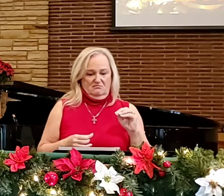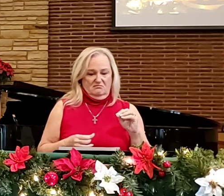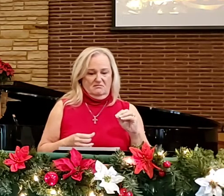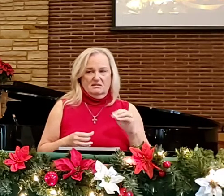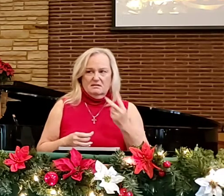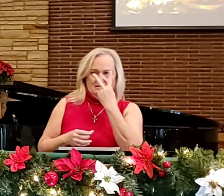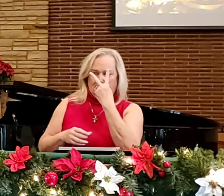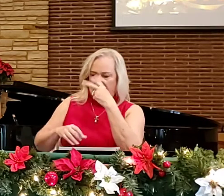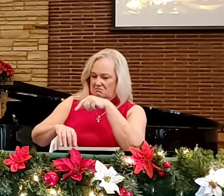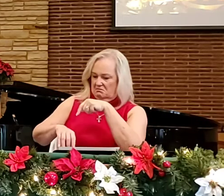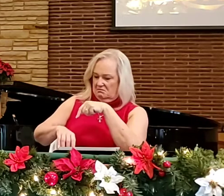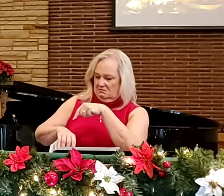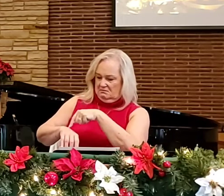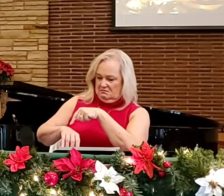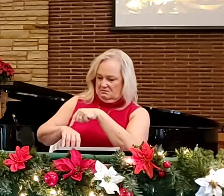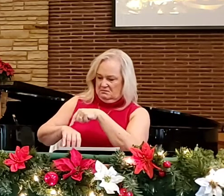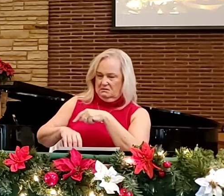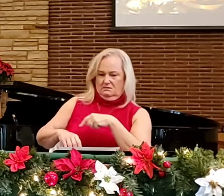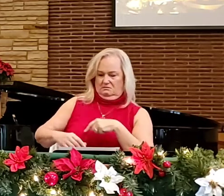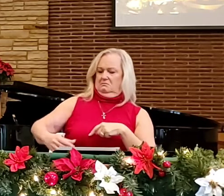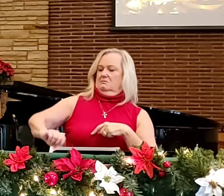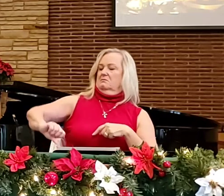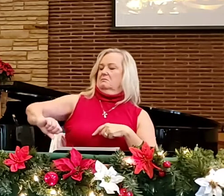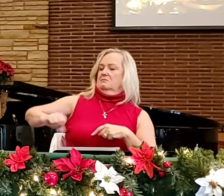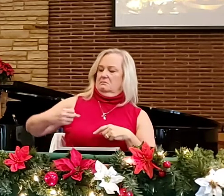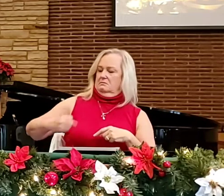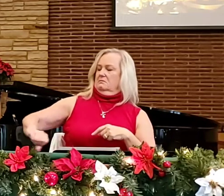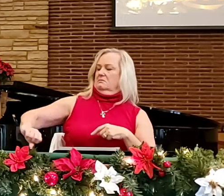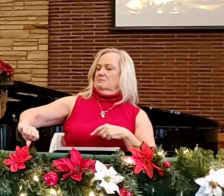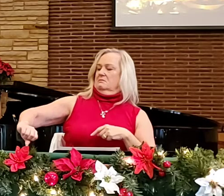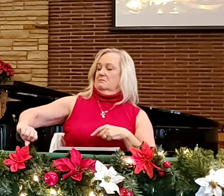as he looks at his non-existent wristwatch,